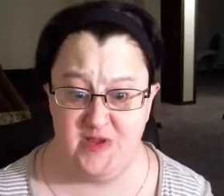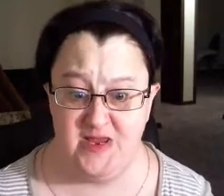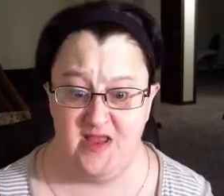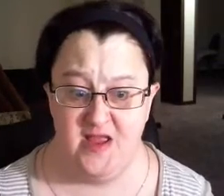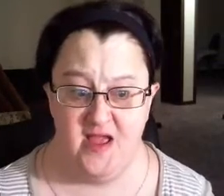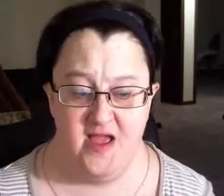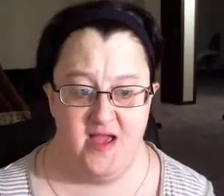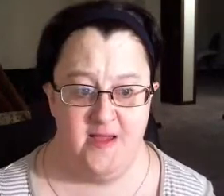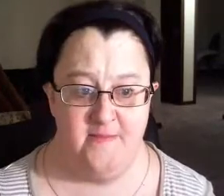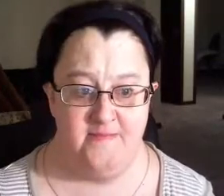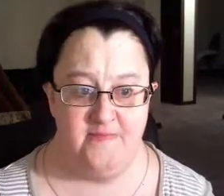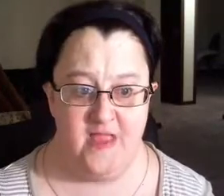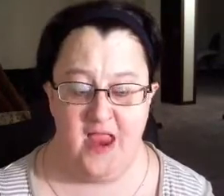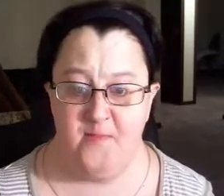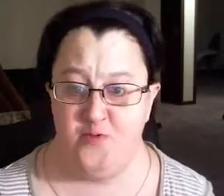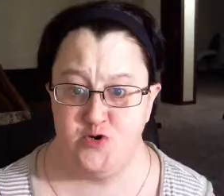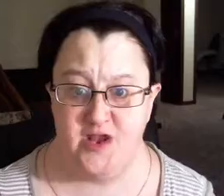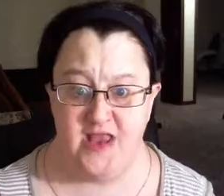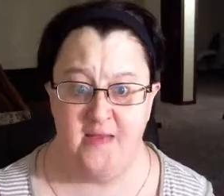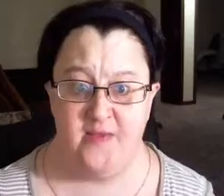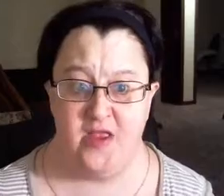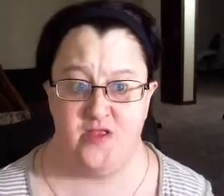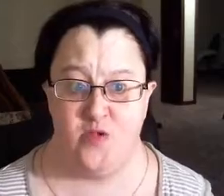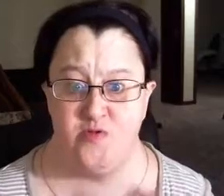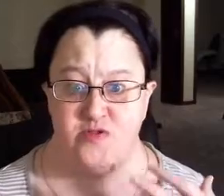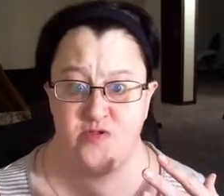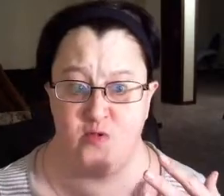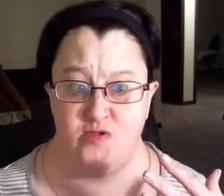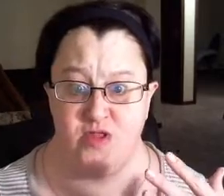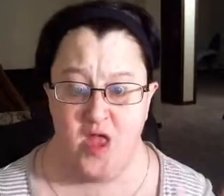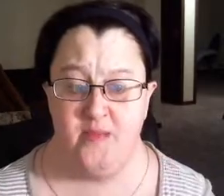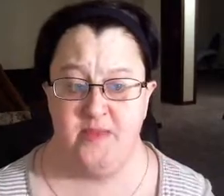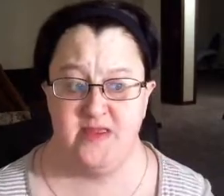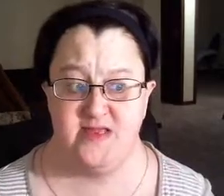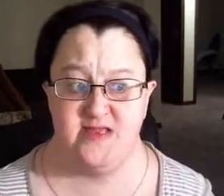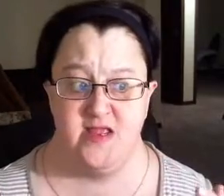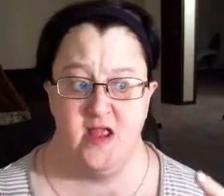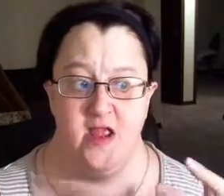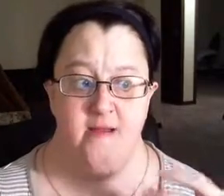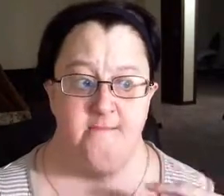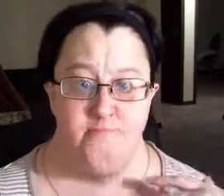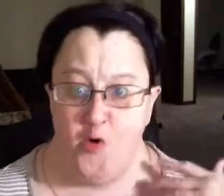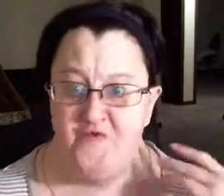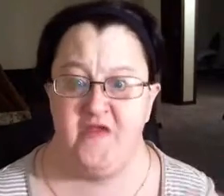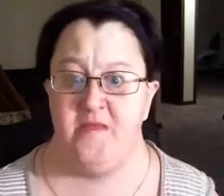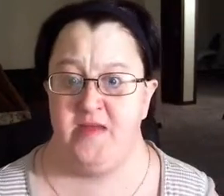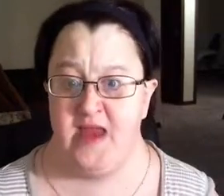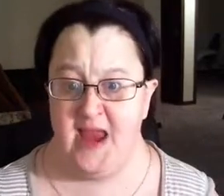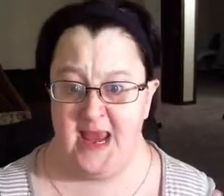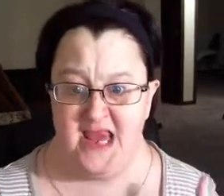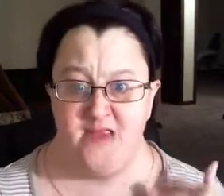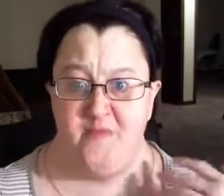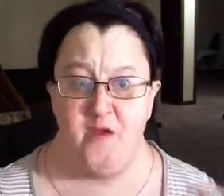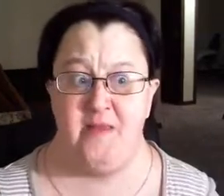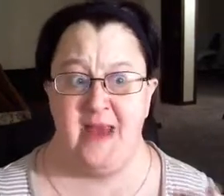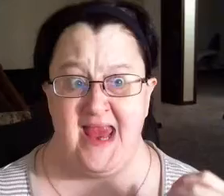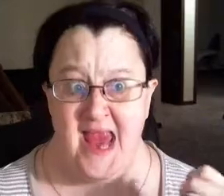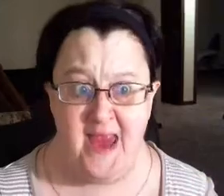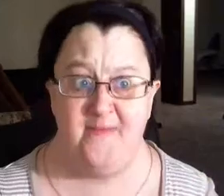um i appreciate that because those those comments motivate me and inspire me to keep